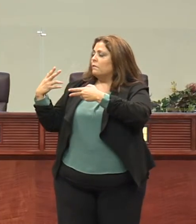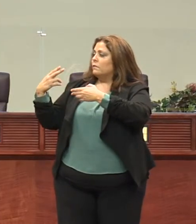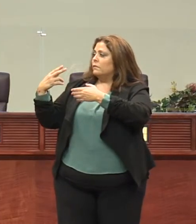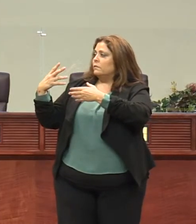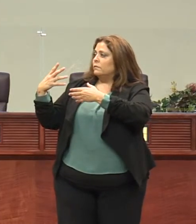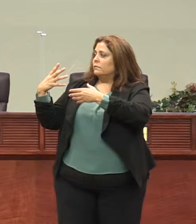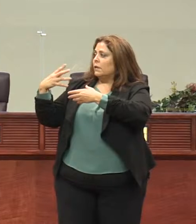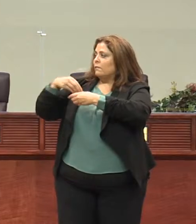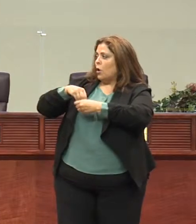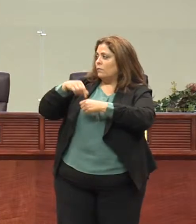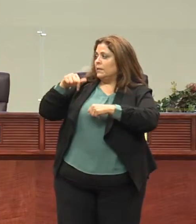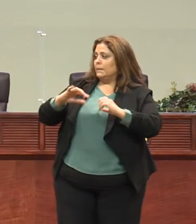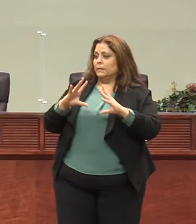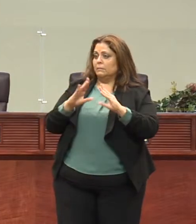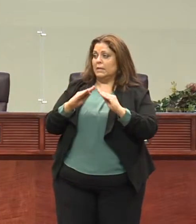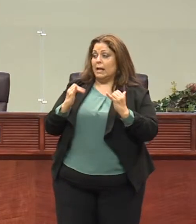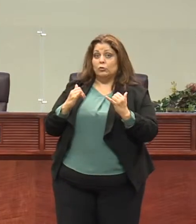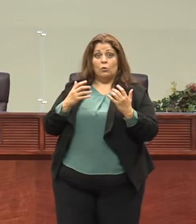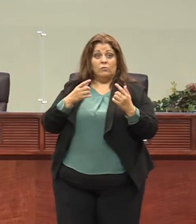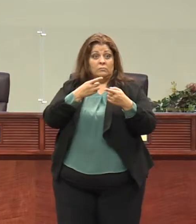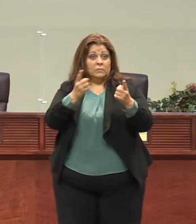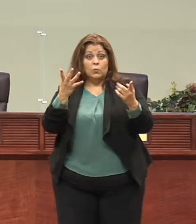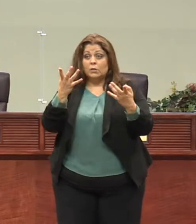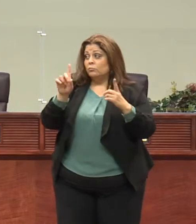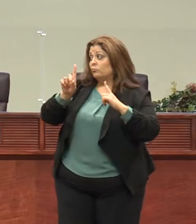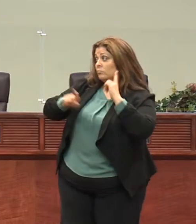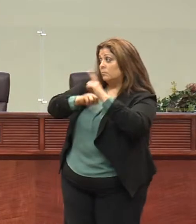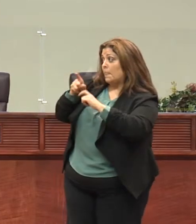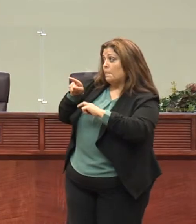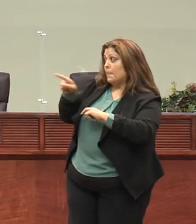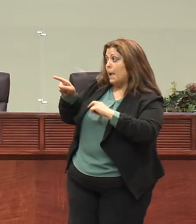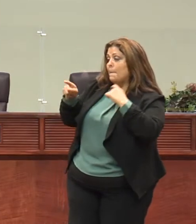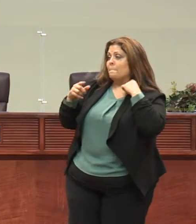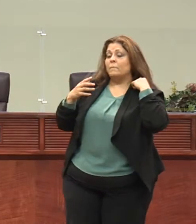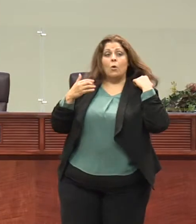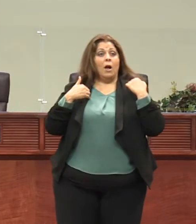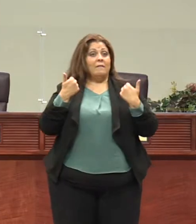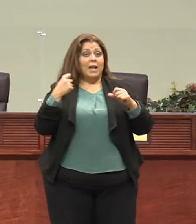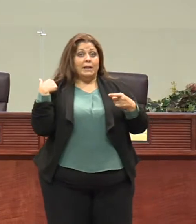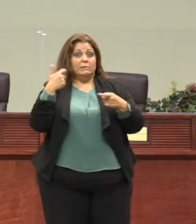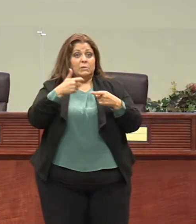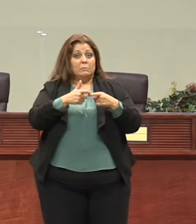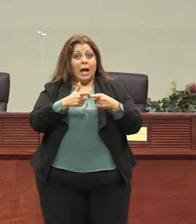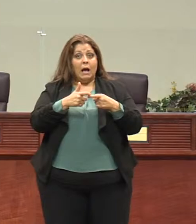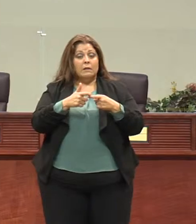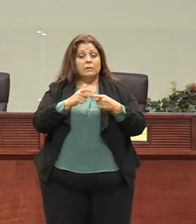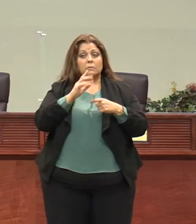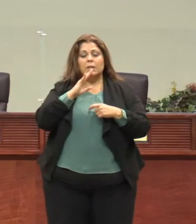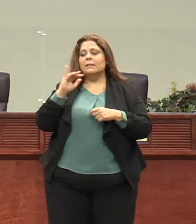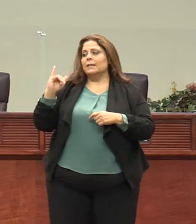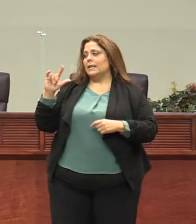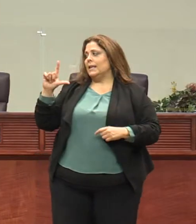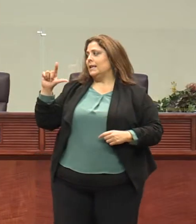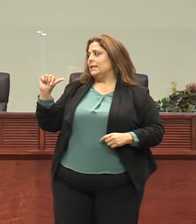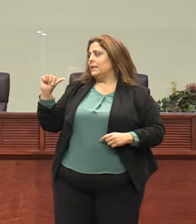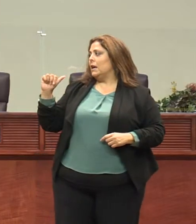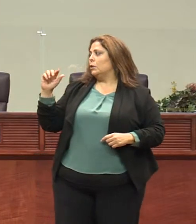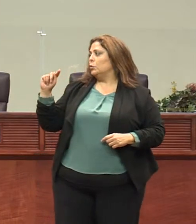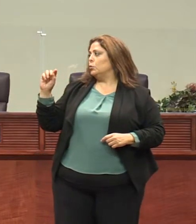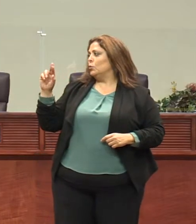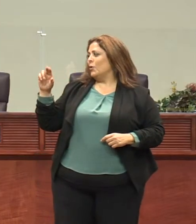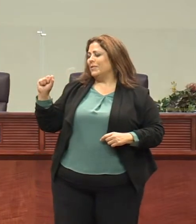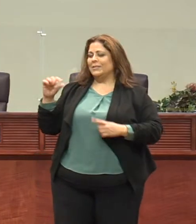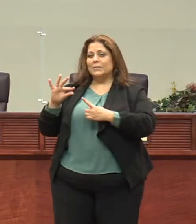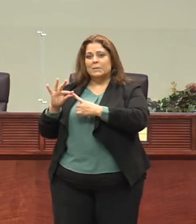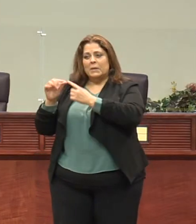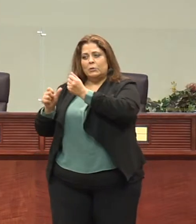there are any questions for them or for our Spanish-speaking audience, Ms. Ilio Torres, one of my special